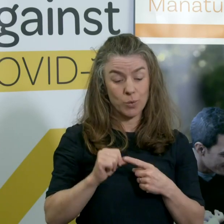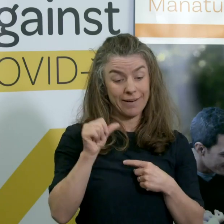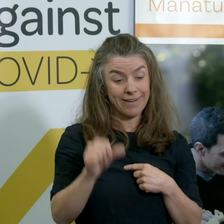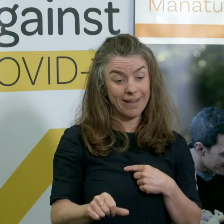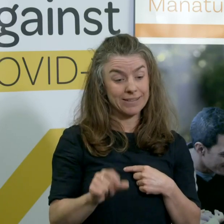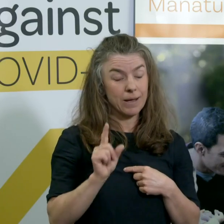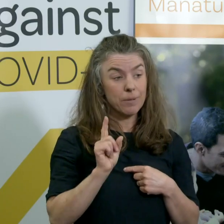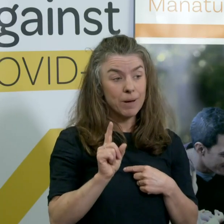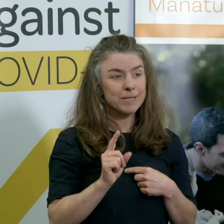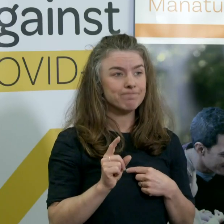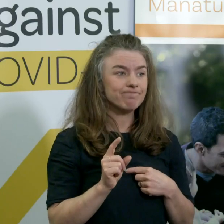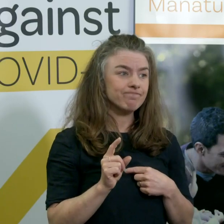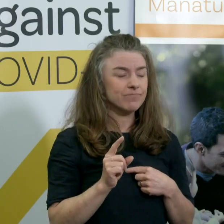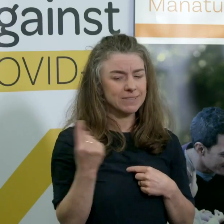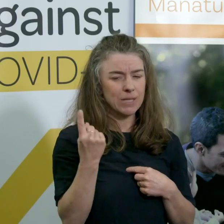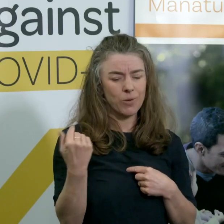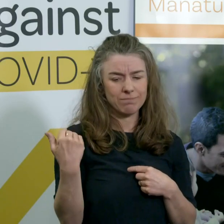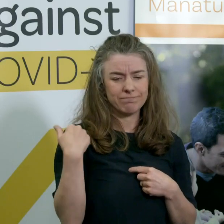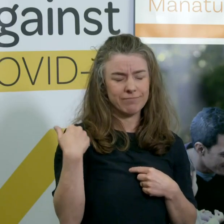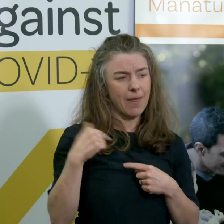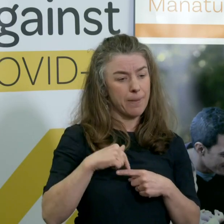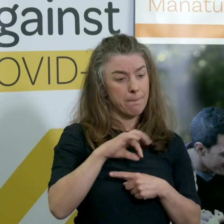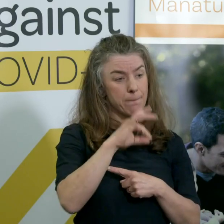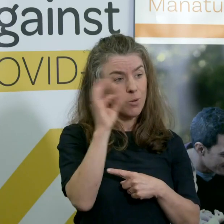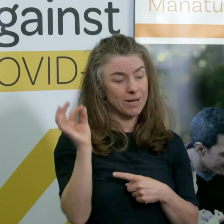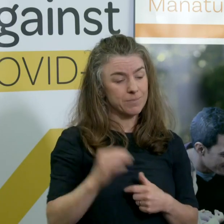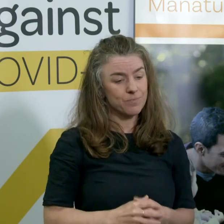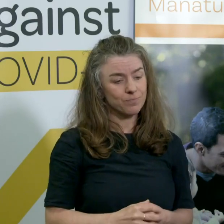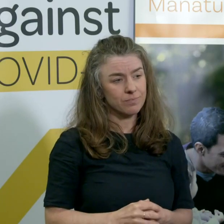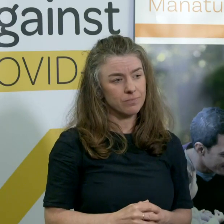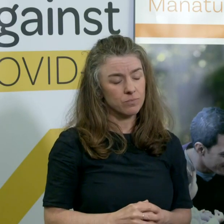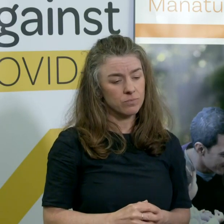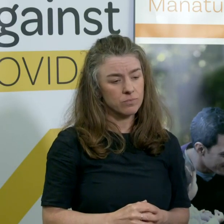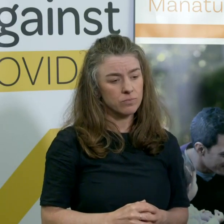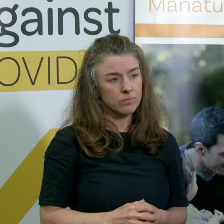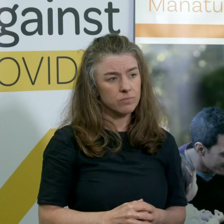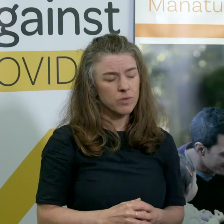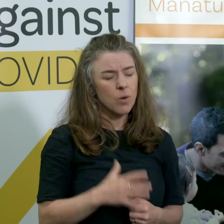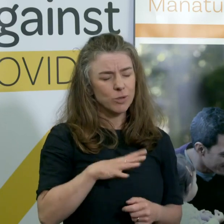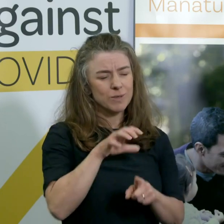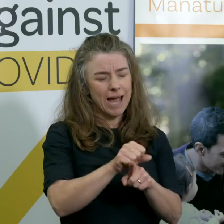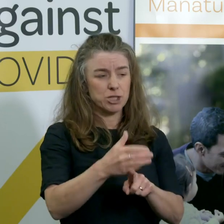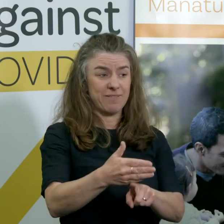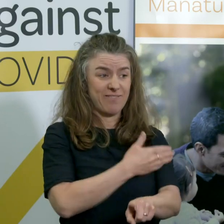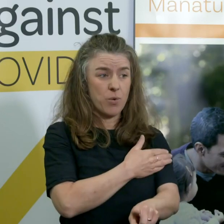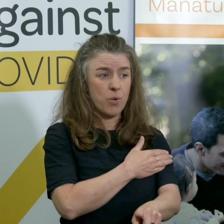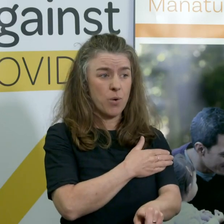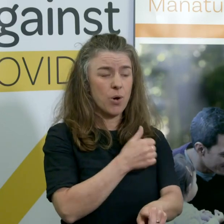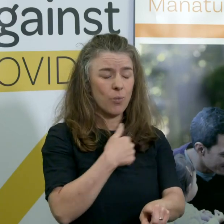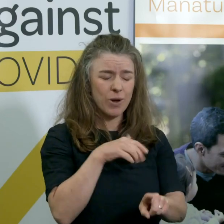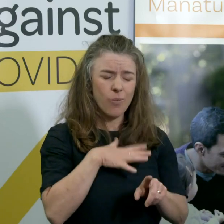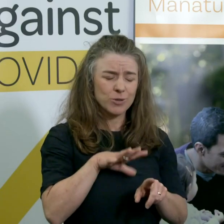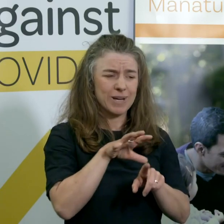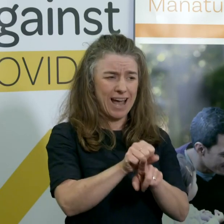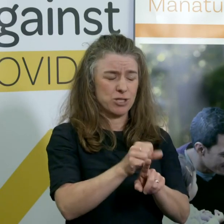But in a sense, and someone described it to me this morning, we want to ask the canary how they're feeling before they even feel unwell. So we're looking really